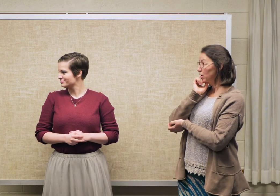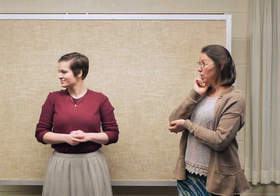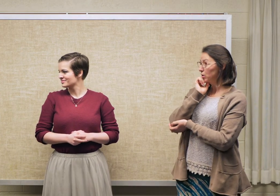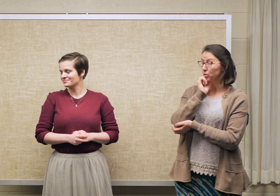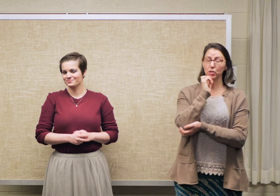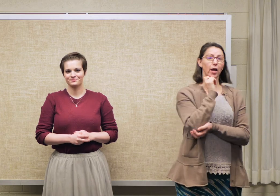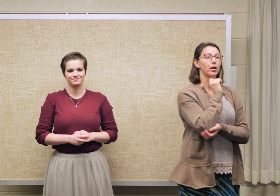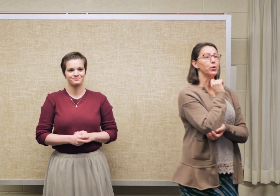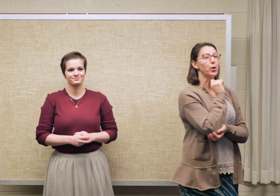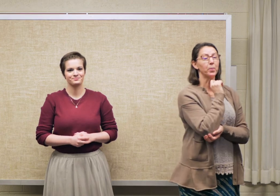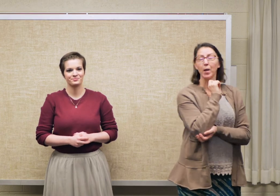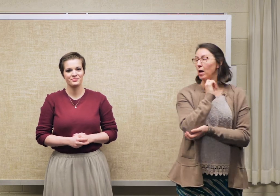Search. Okay, here we go.